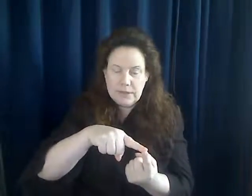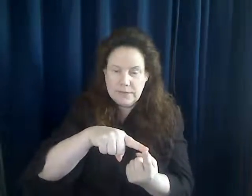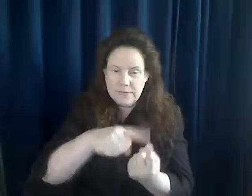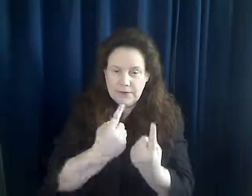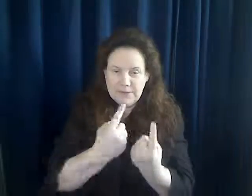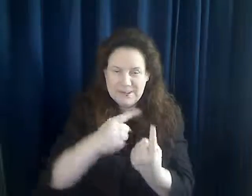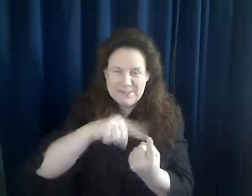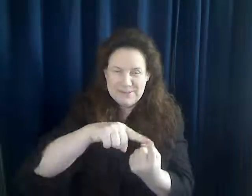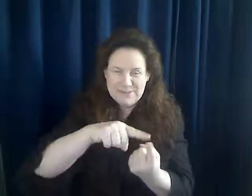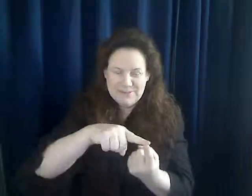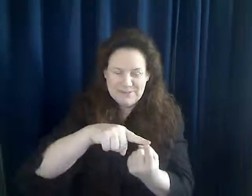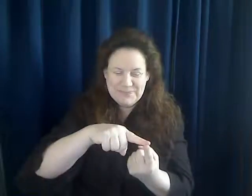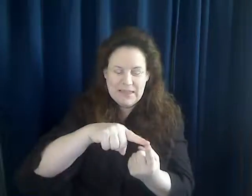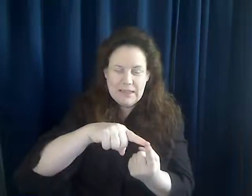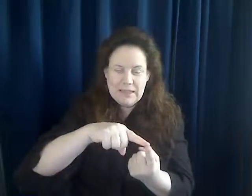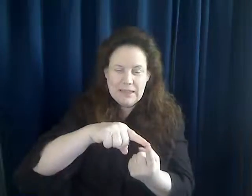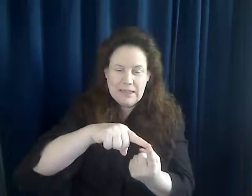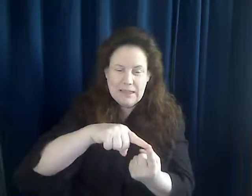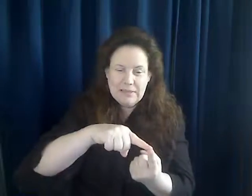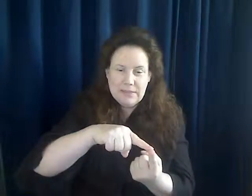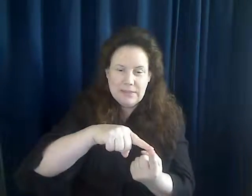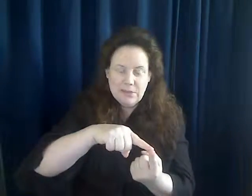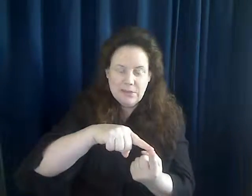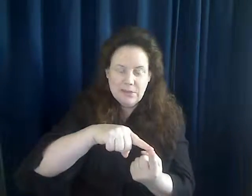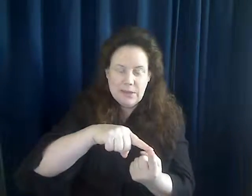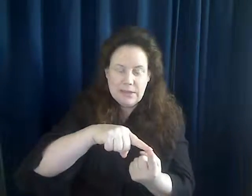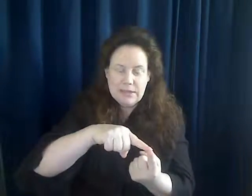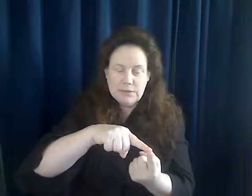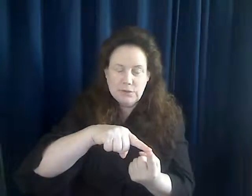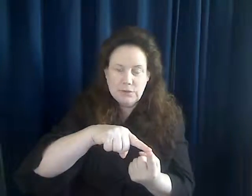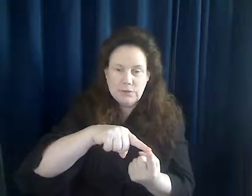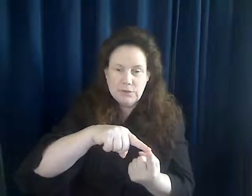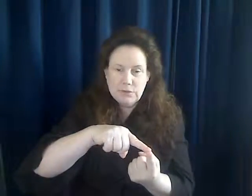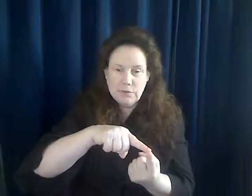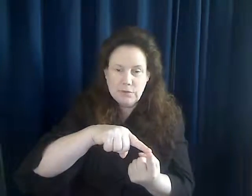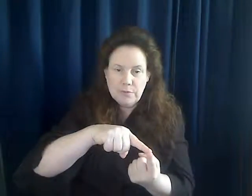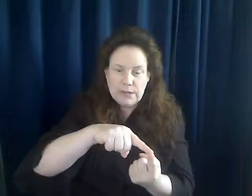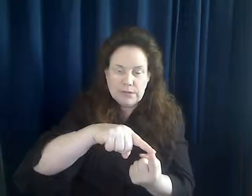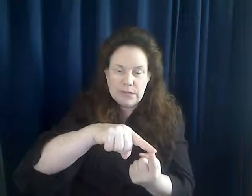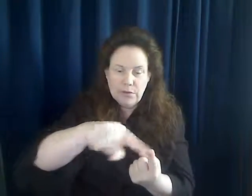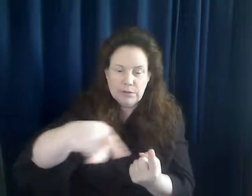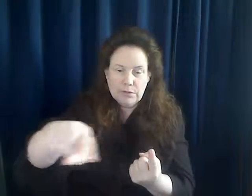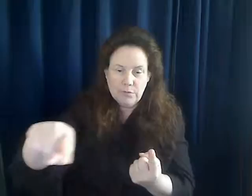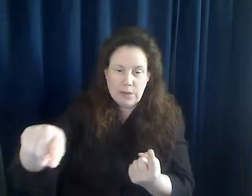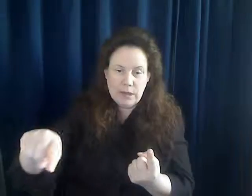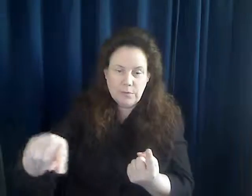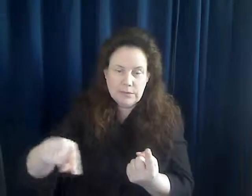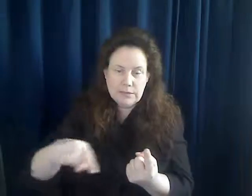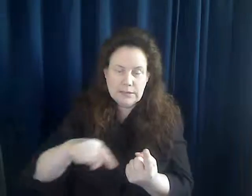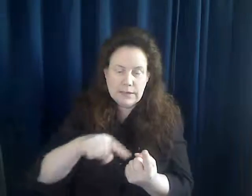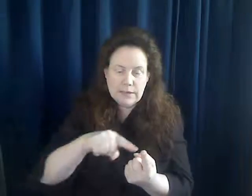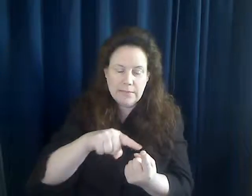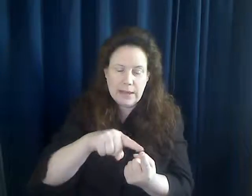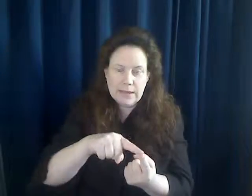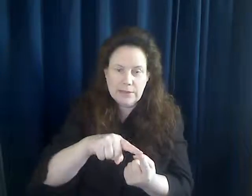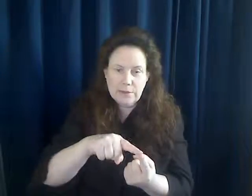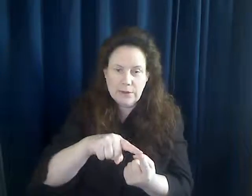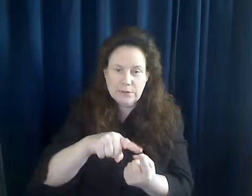not the fingernails, and then you do a circle to your right, out and around, and land back on the